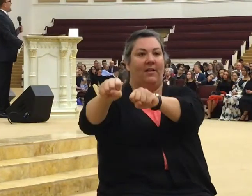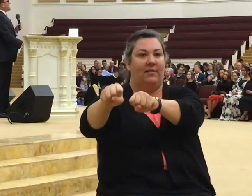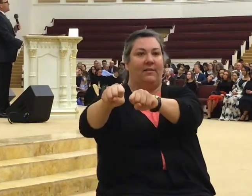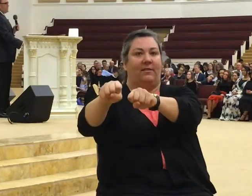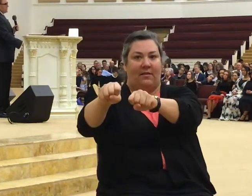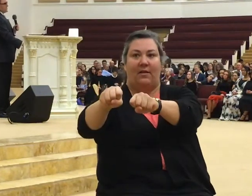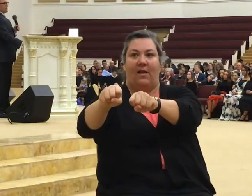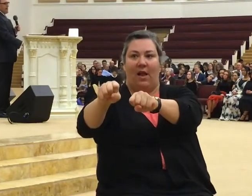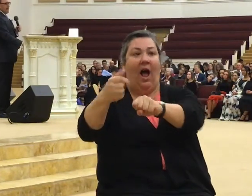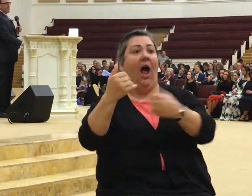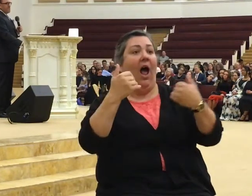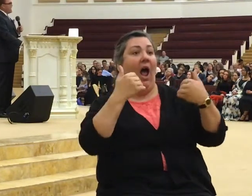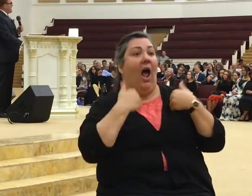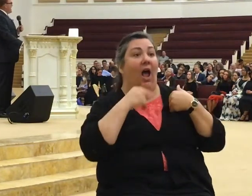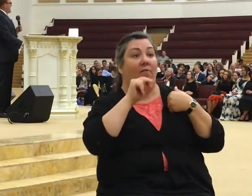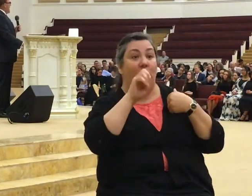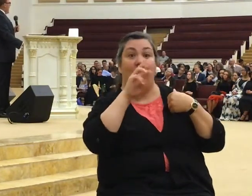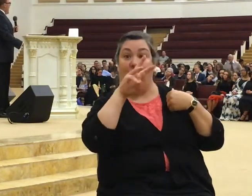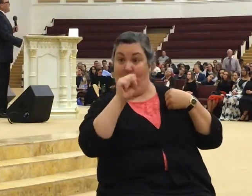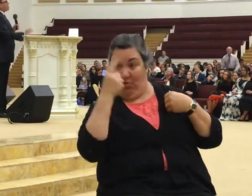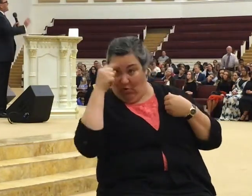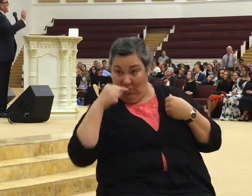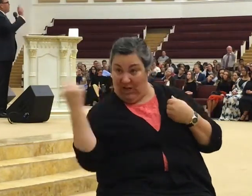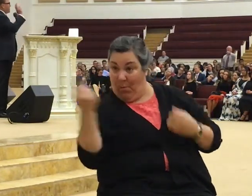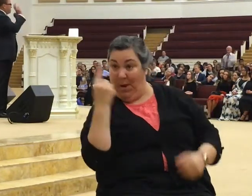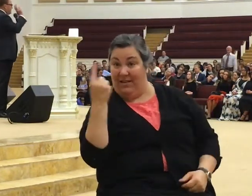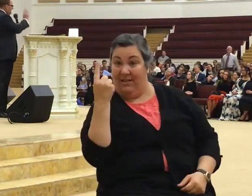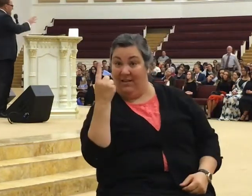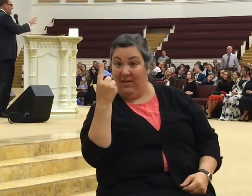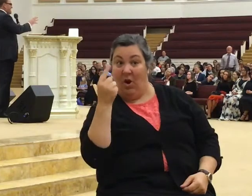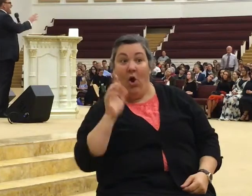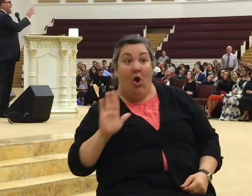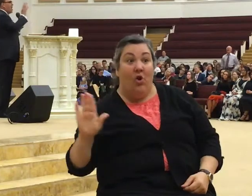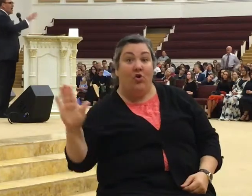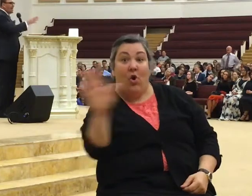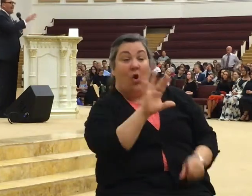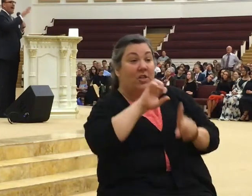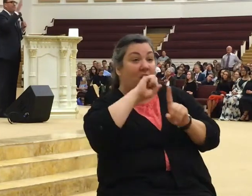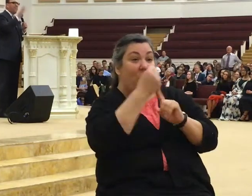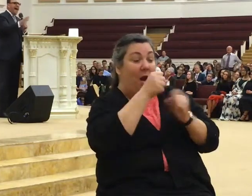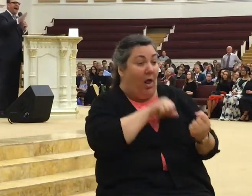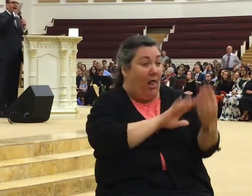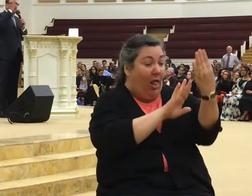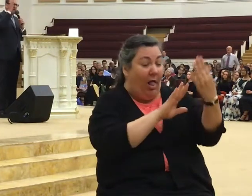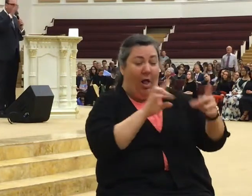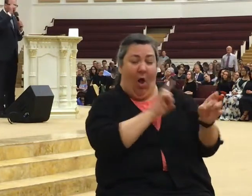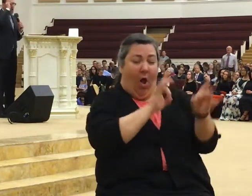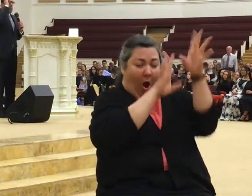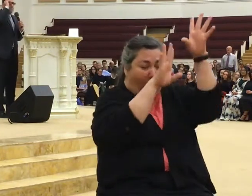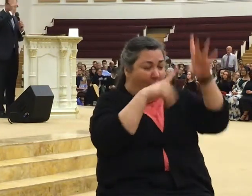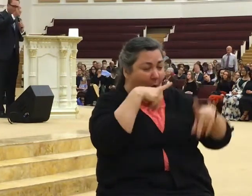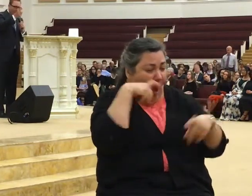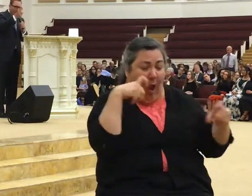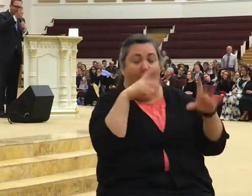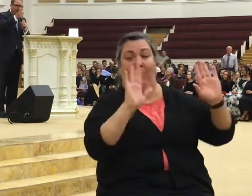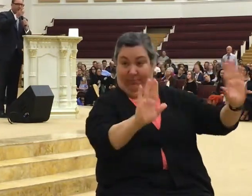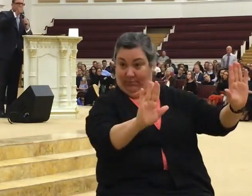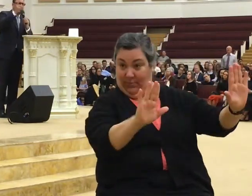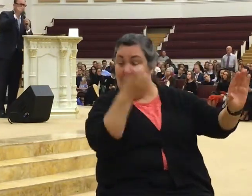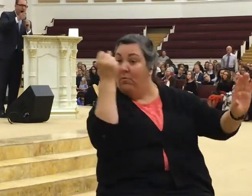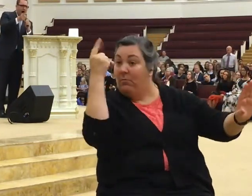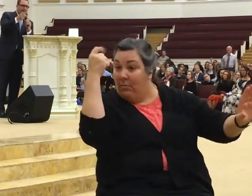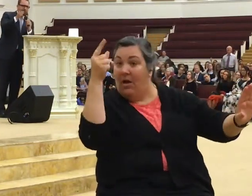I got news for somebody. I don't care what you're facing, how ugly, how bad, how confused. Remember one